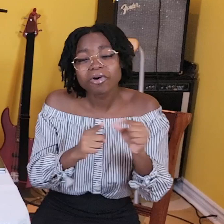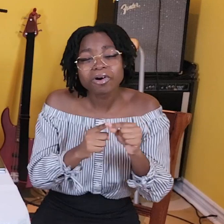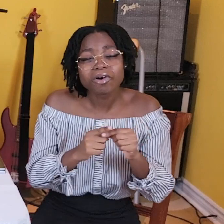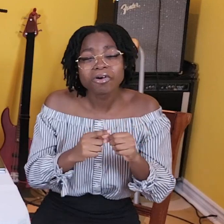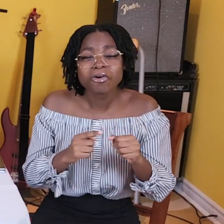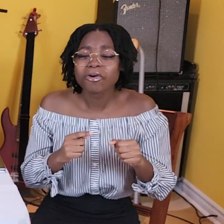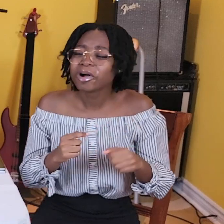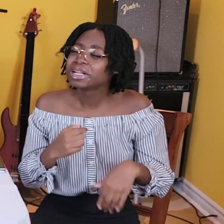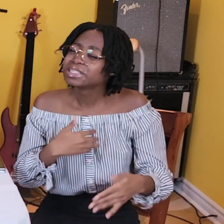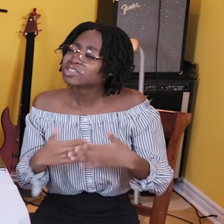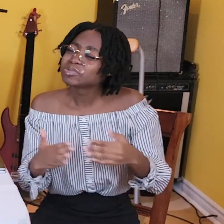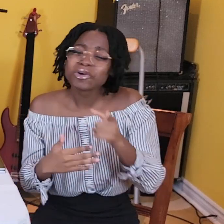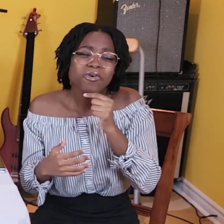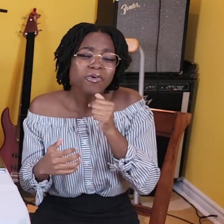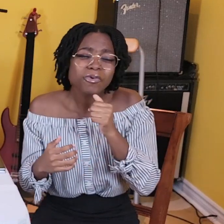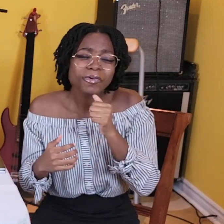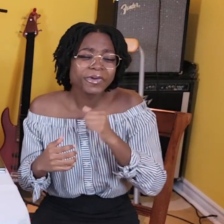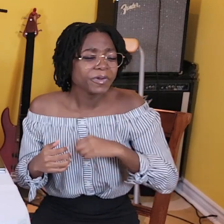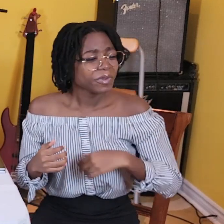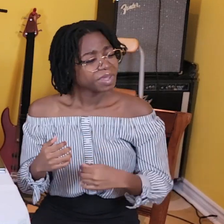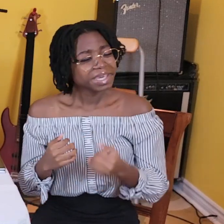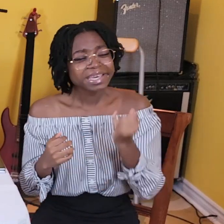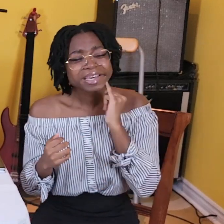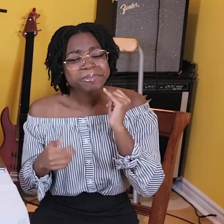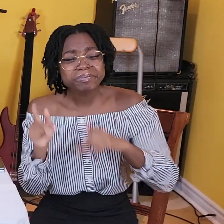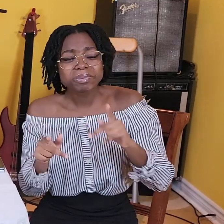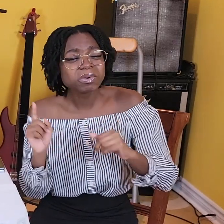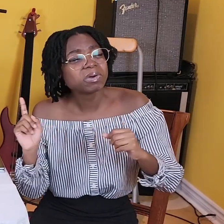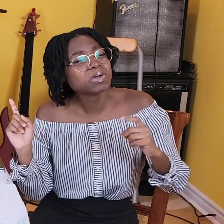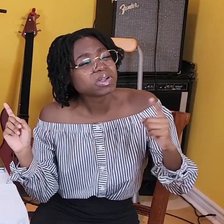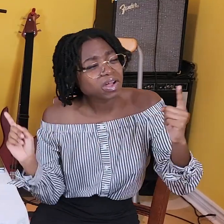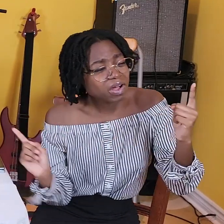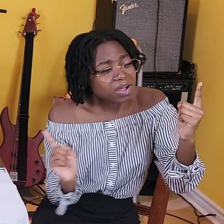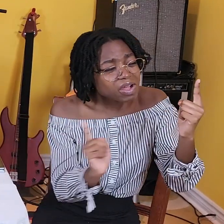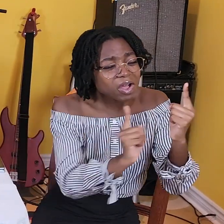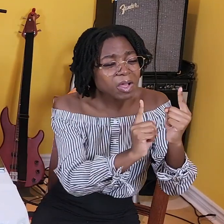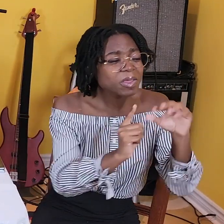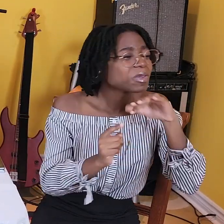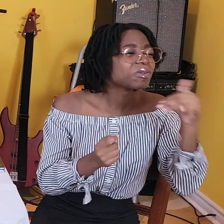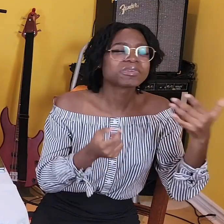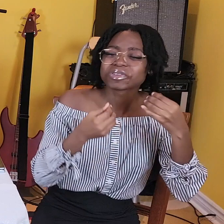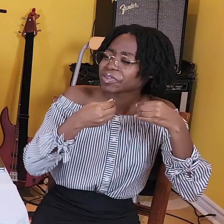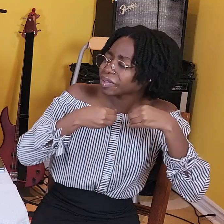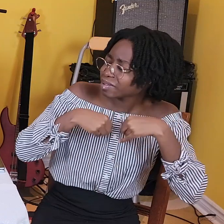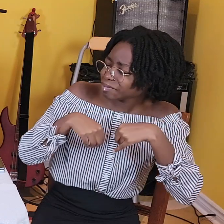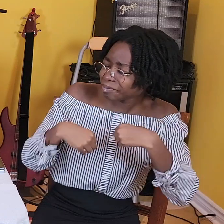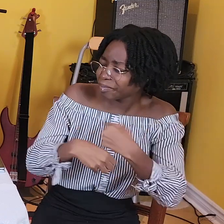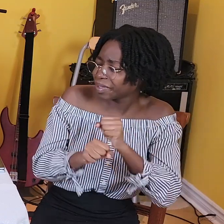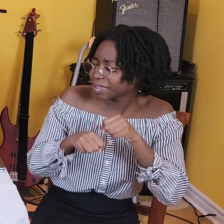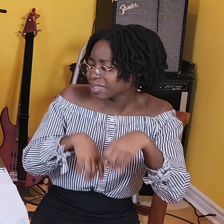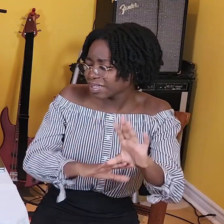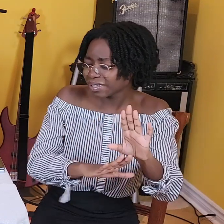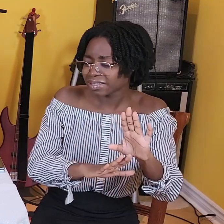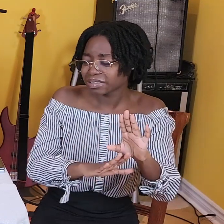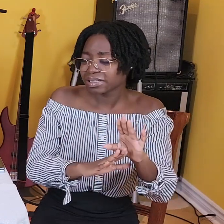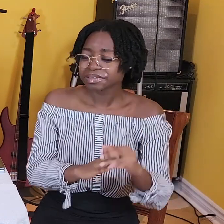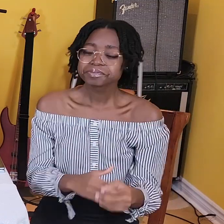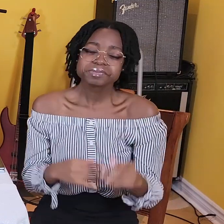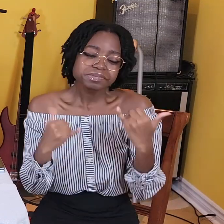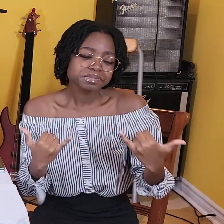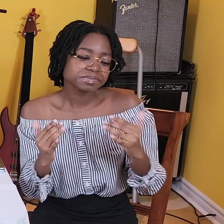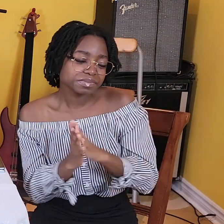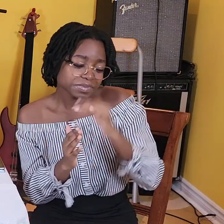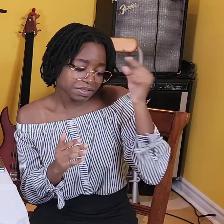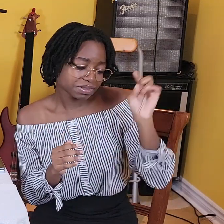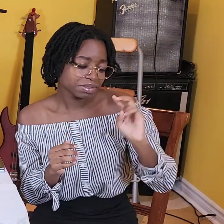you, you will in no wise cast out, oh God. That you receive anybody who comes to you. So this day, Lord God, as we pray for our loved